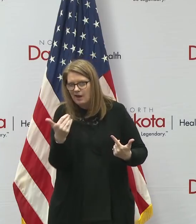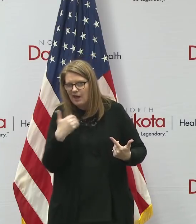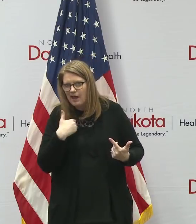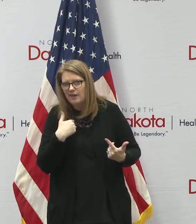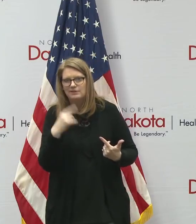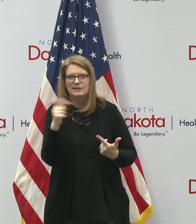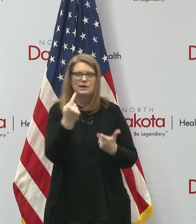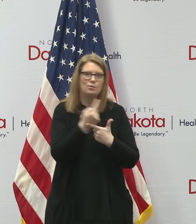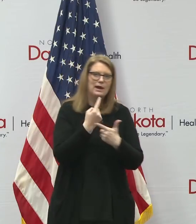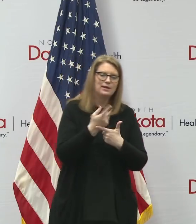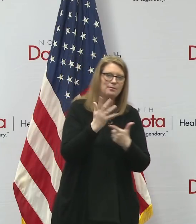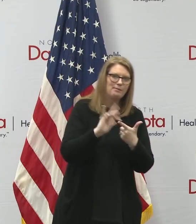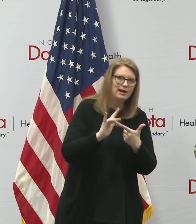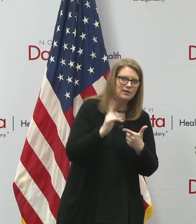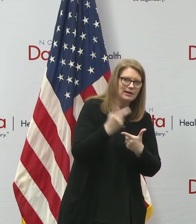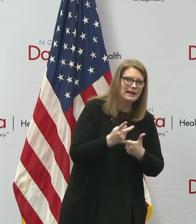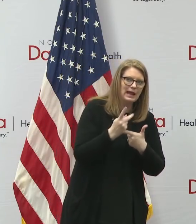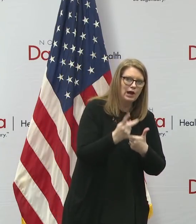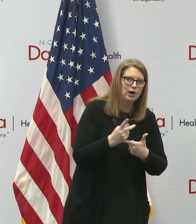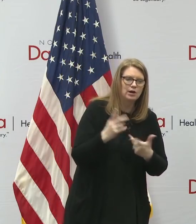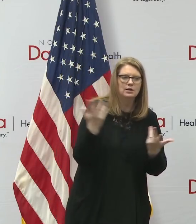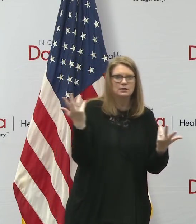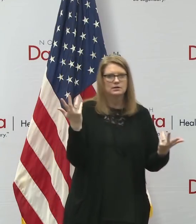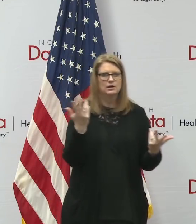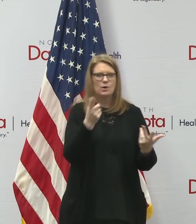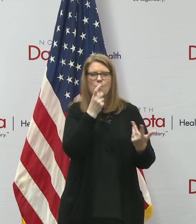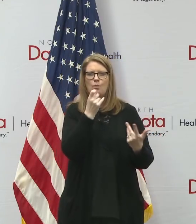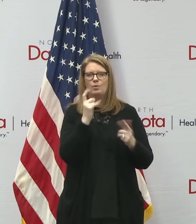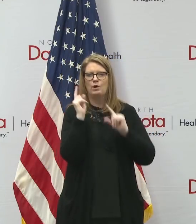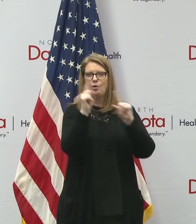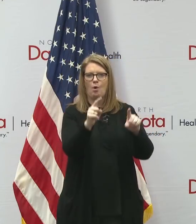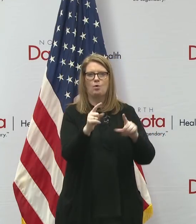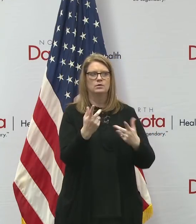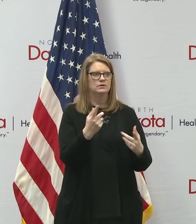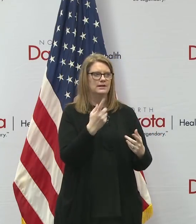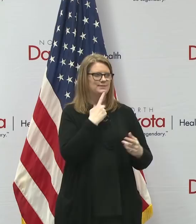need regular medical attention? I'd say yes.